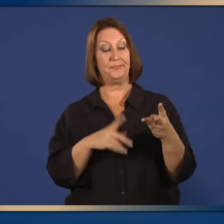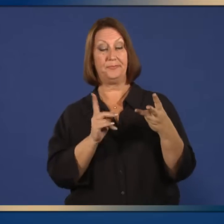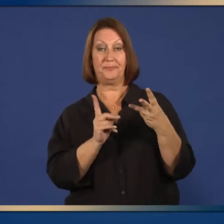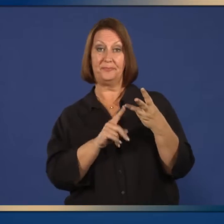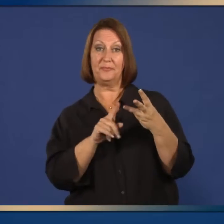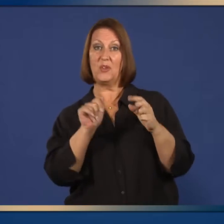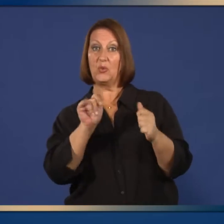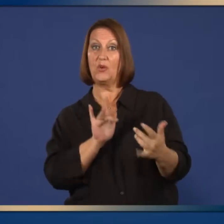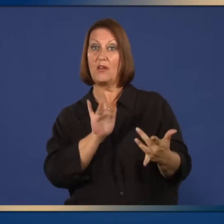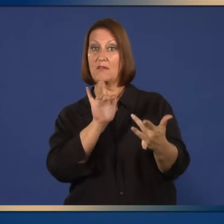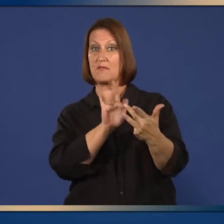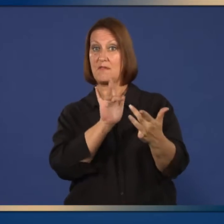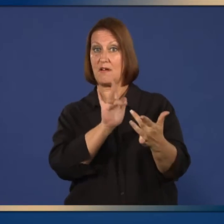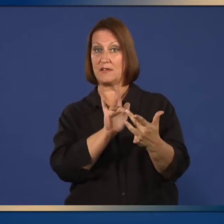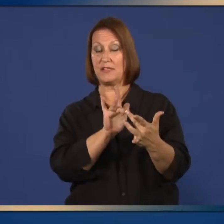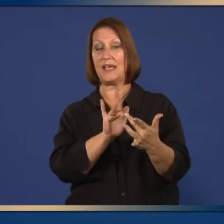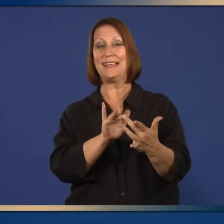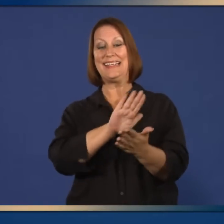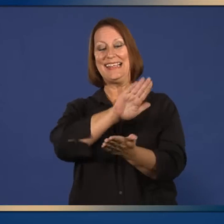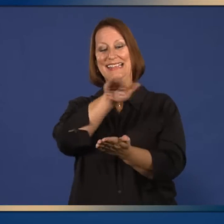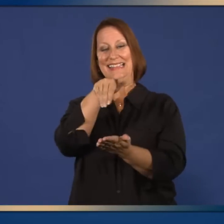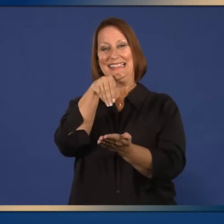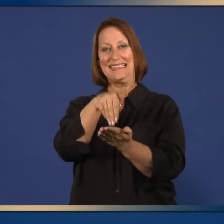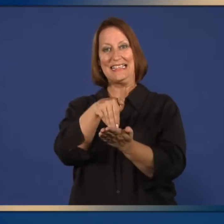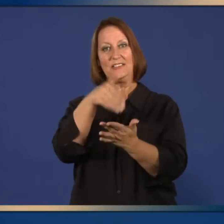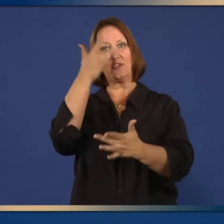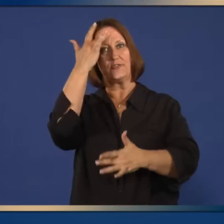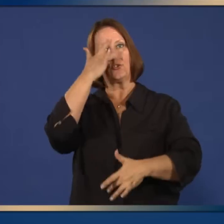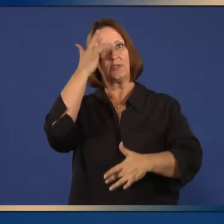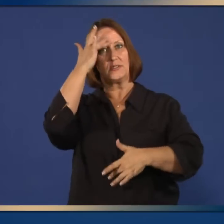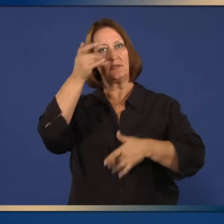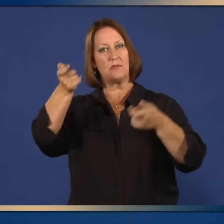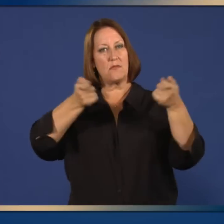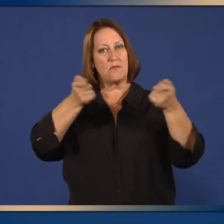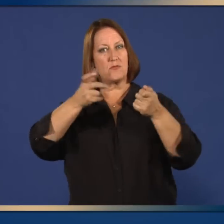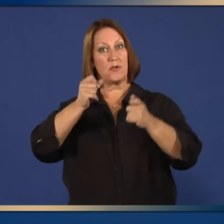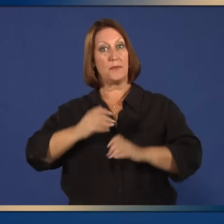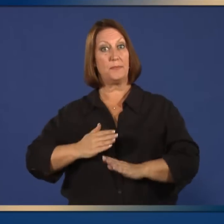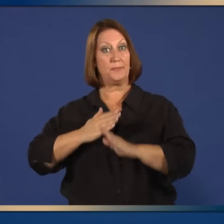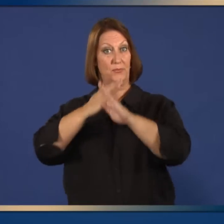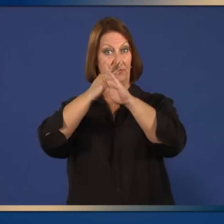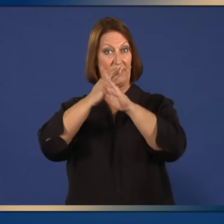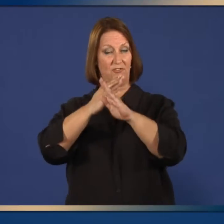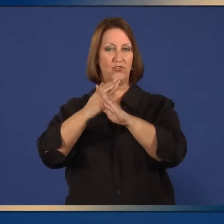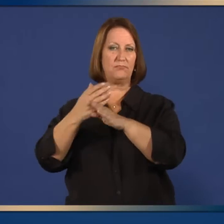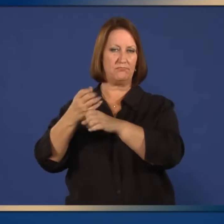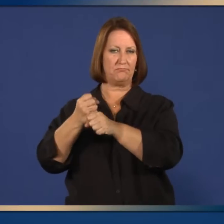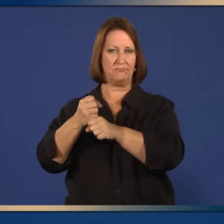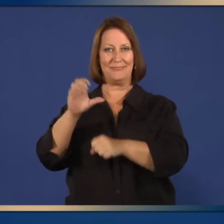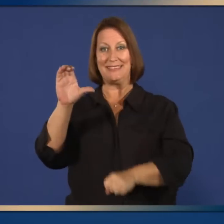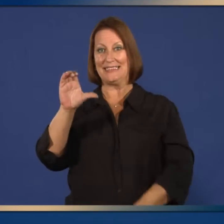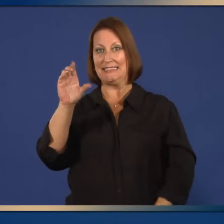Contact the Centers for Disease Control and Prevention, CDC.